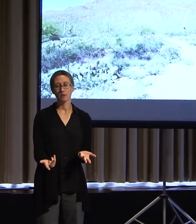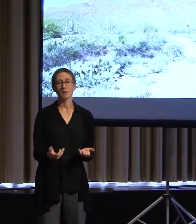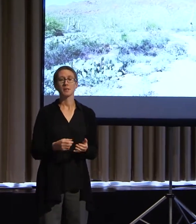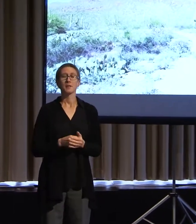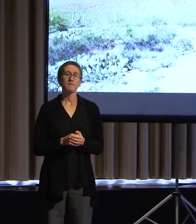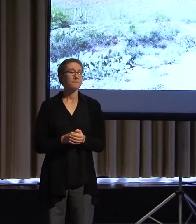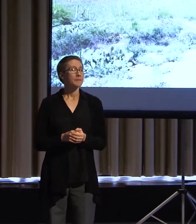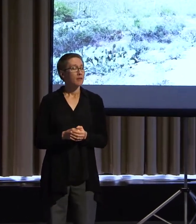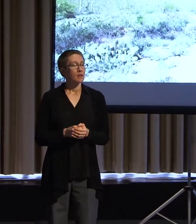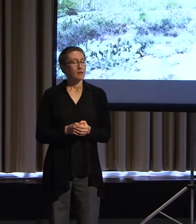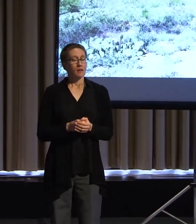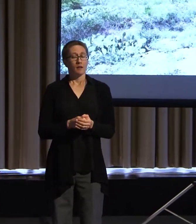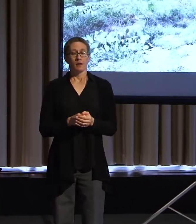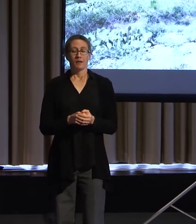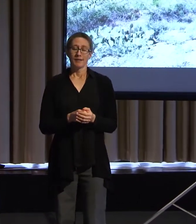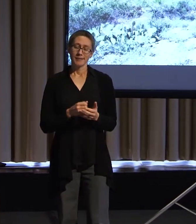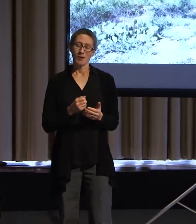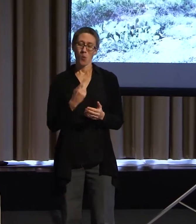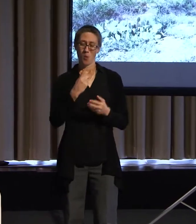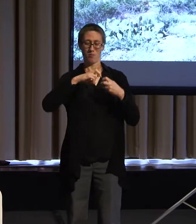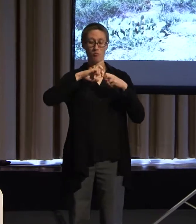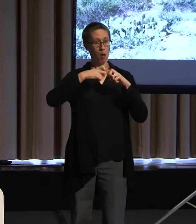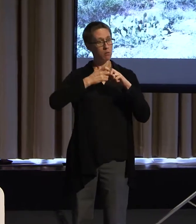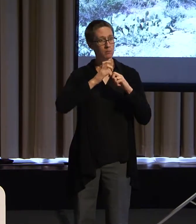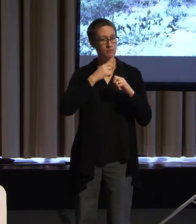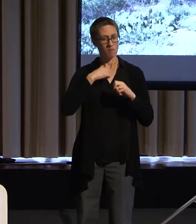of it was created for someone like me.